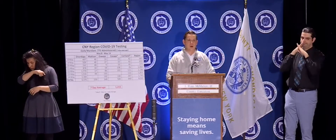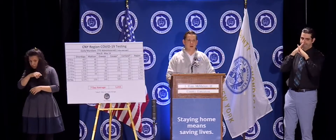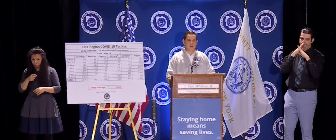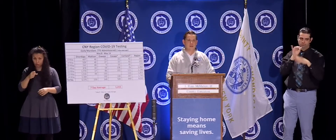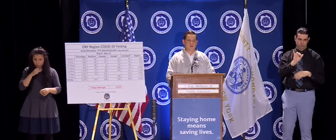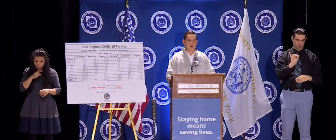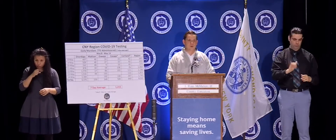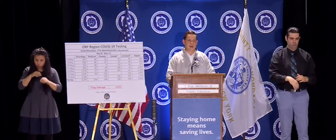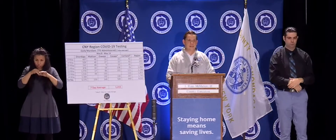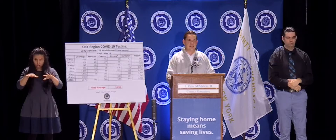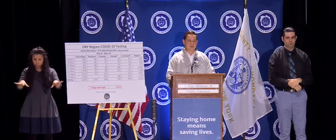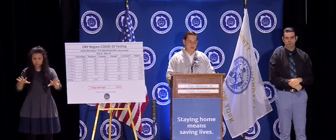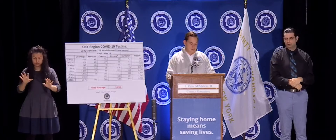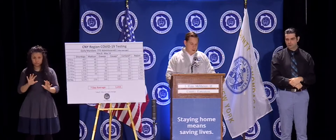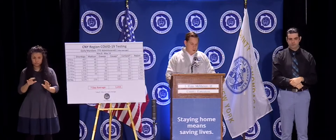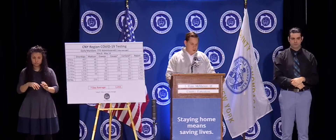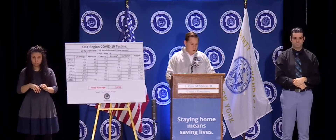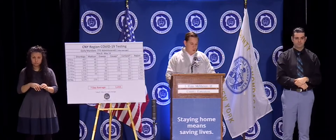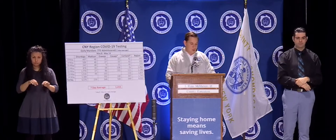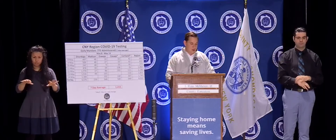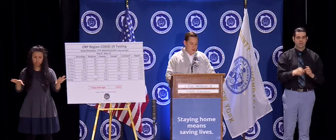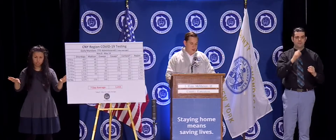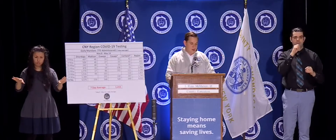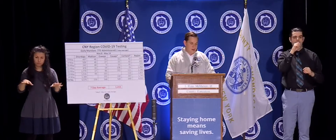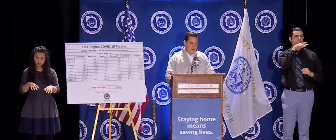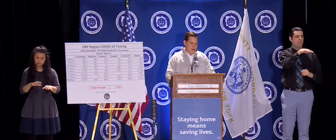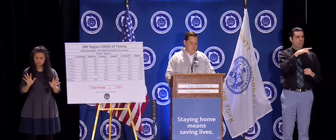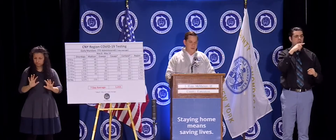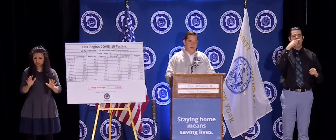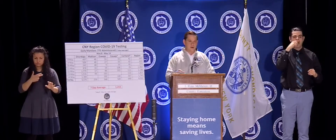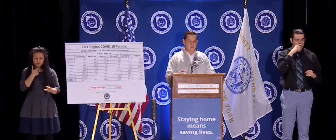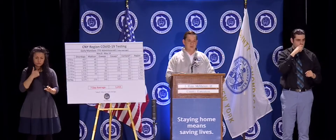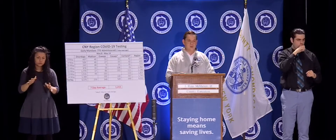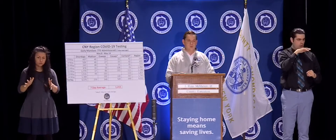all lead to COVID-19. So